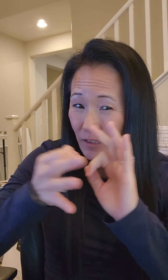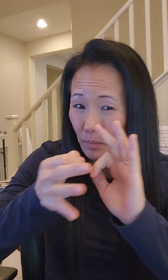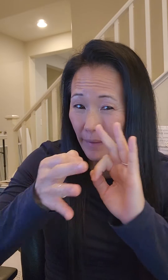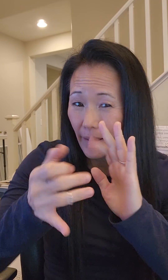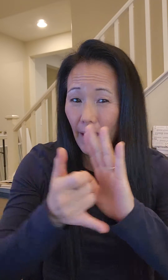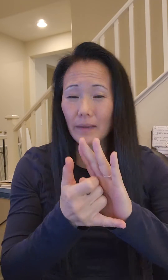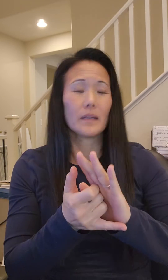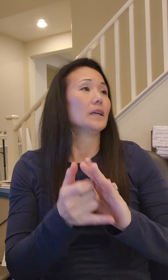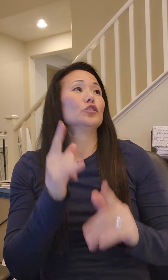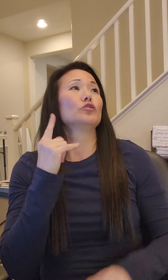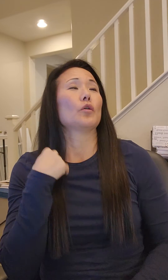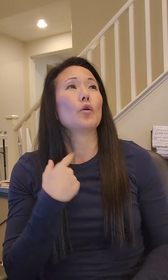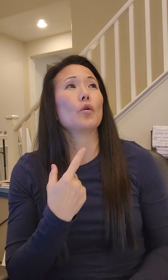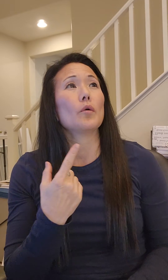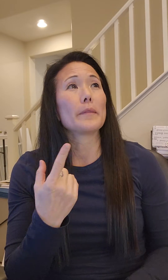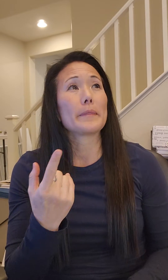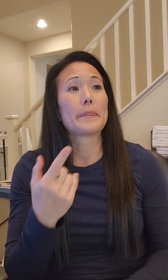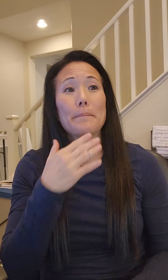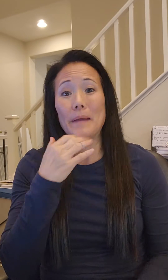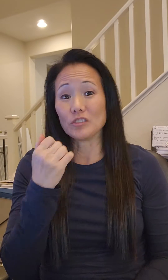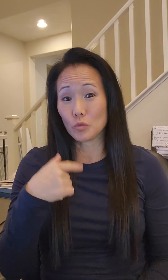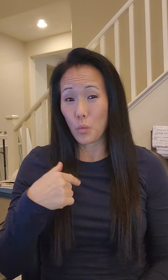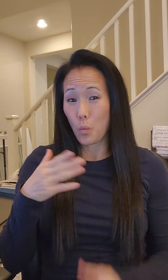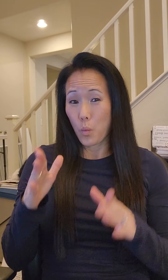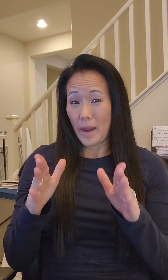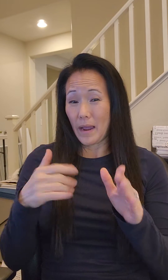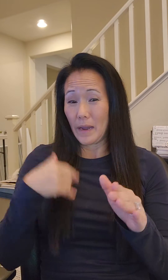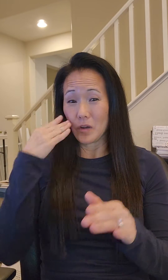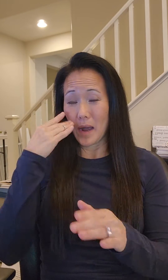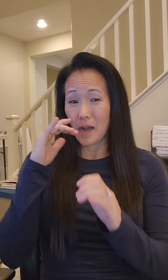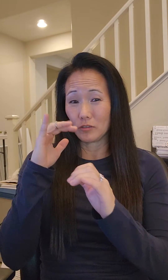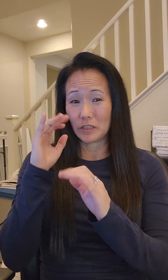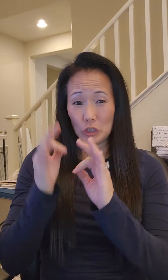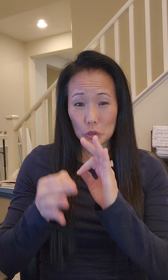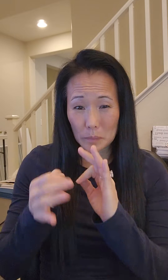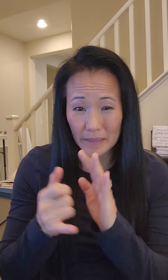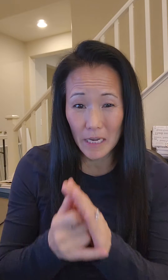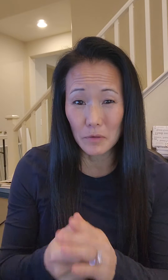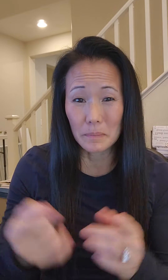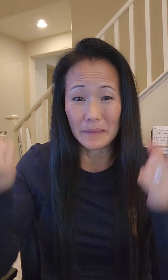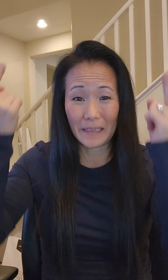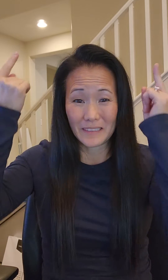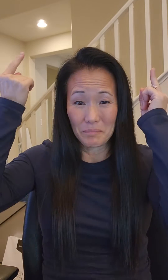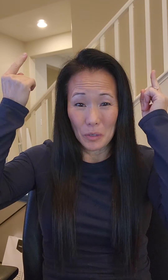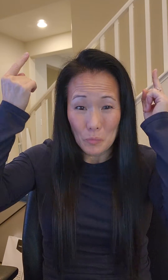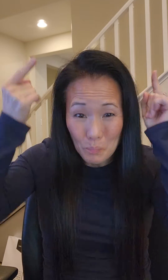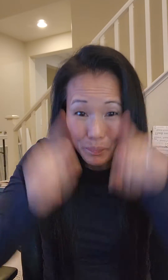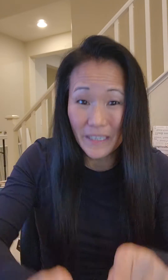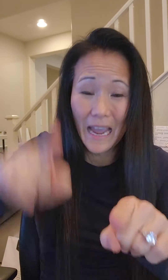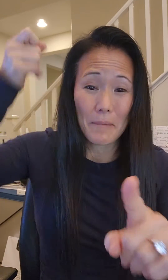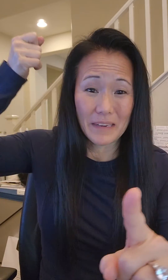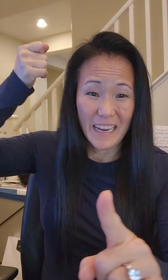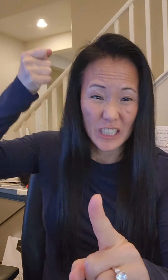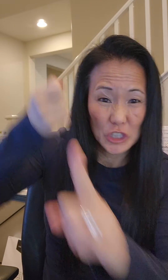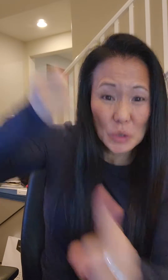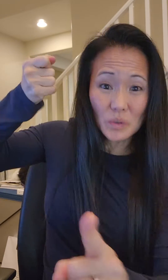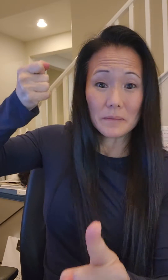explain that? So the best way I know how to interpret that would be like something big happened, had a huge impact,